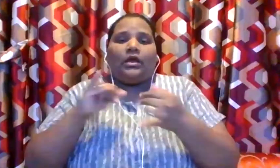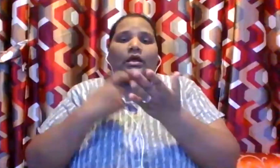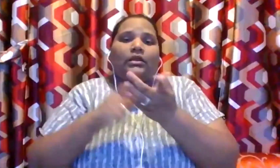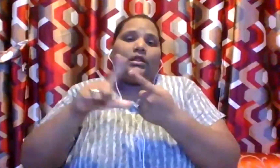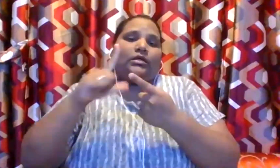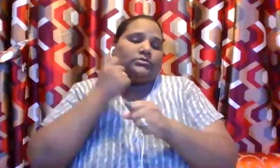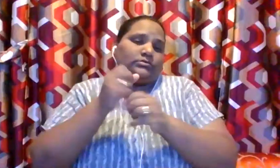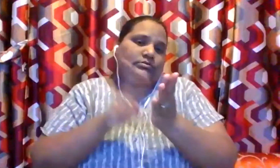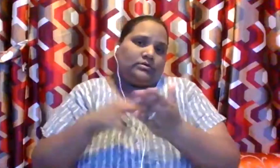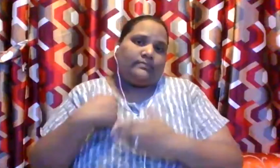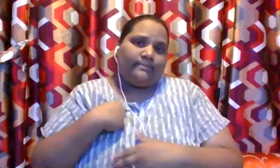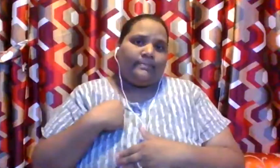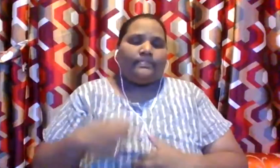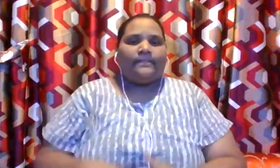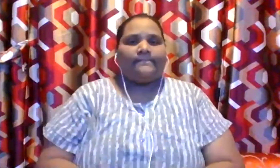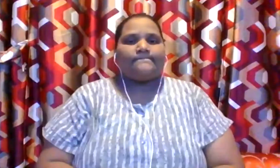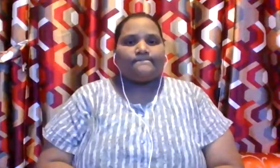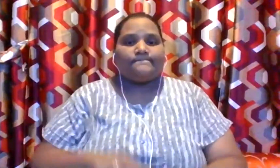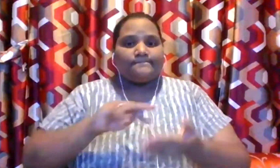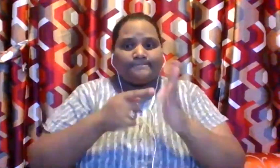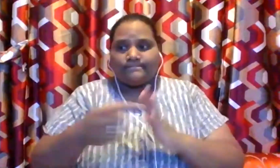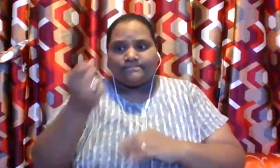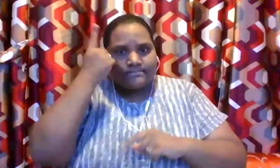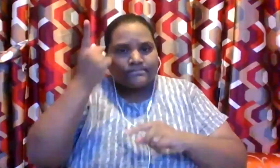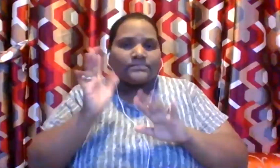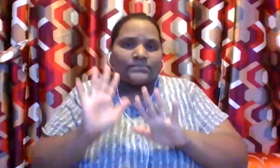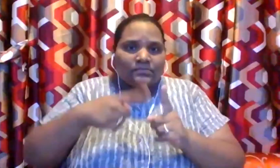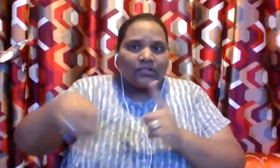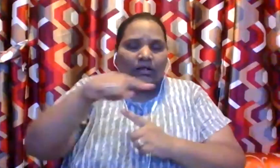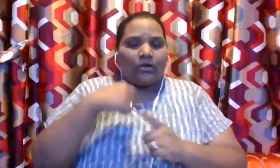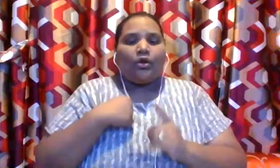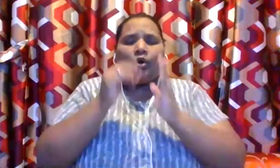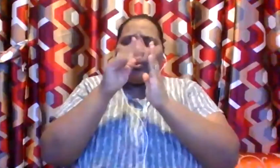clear understanding that there is only one God, and that is Lord Krishna.